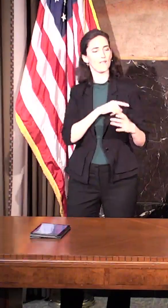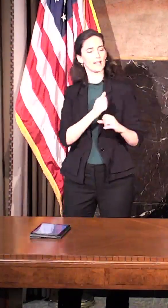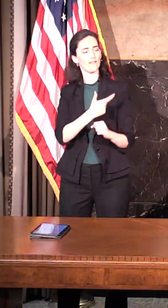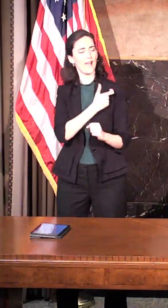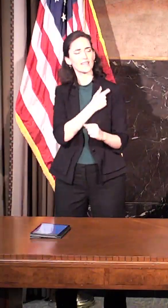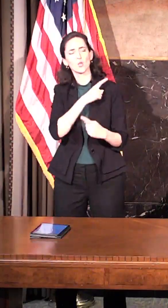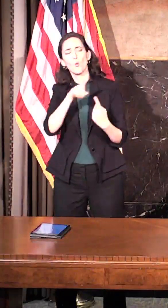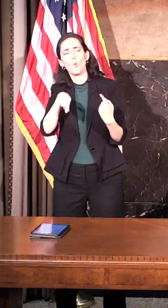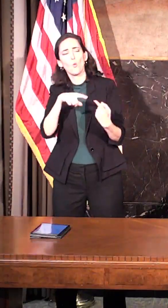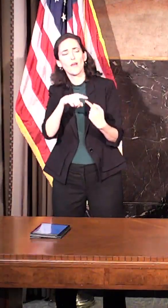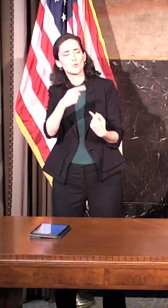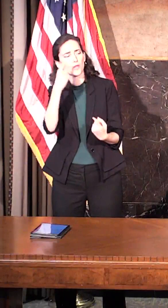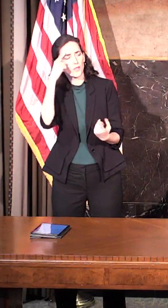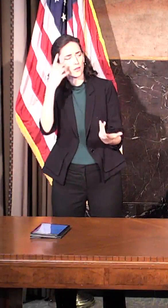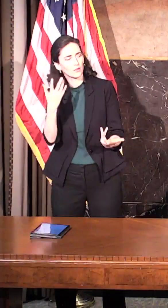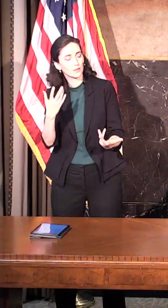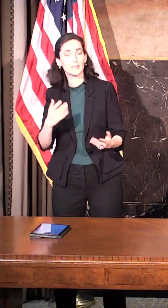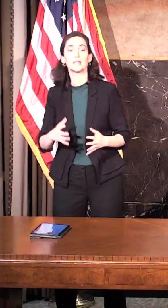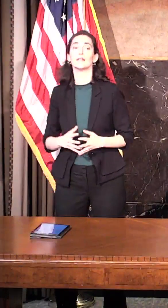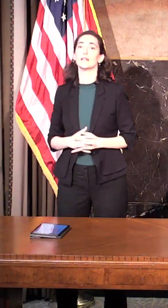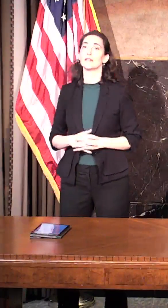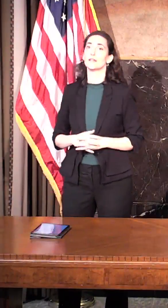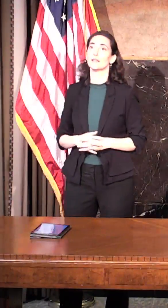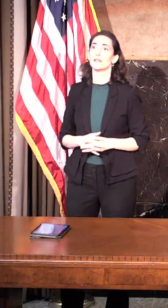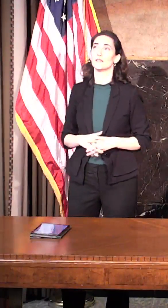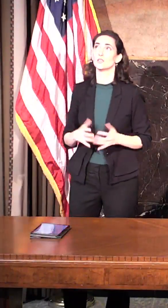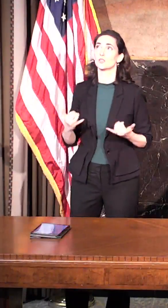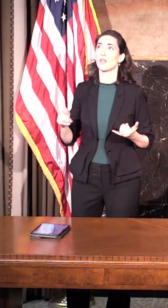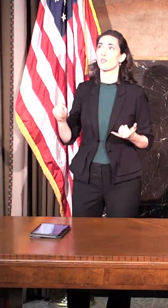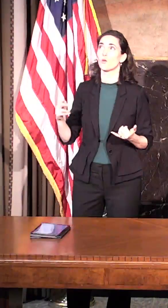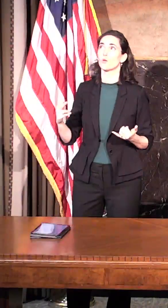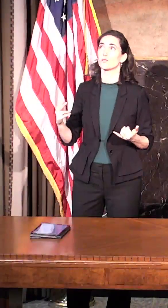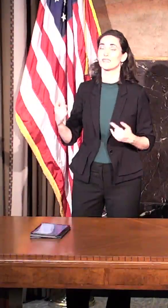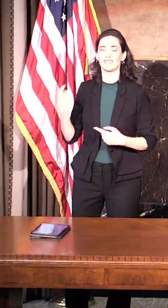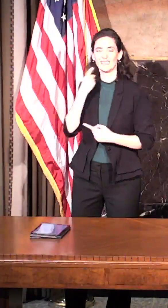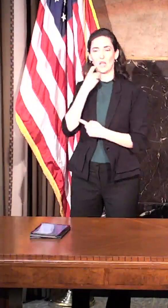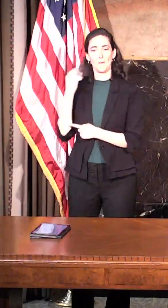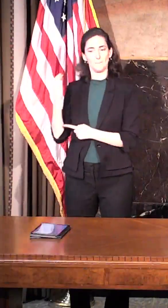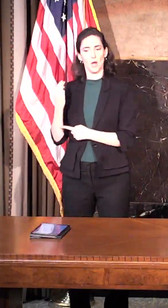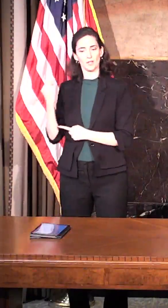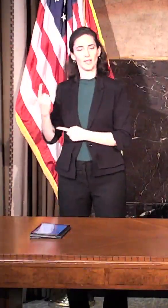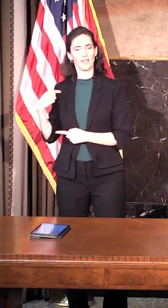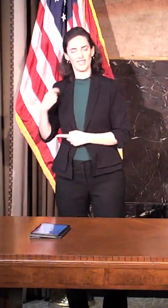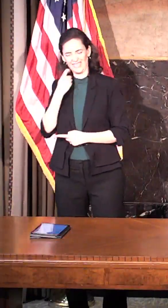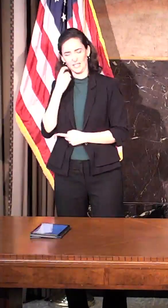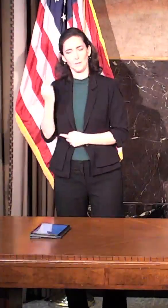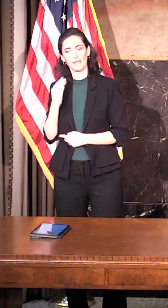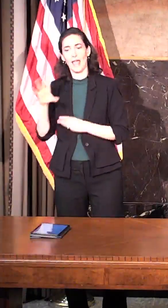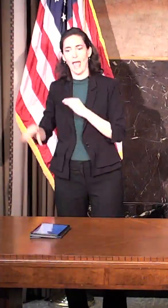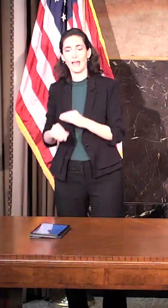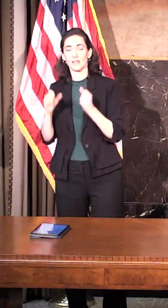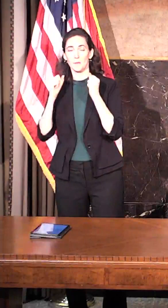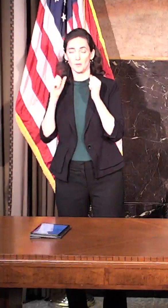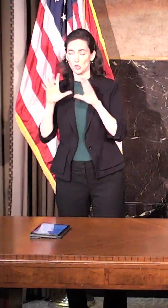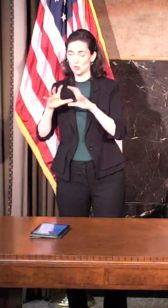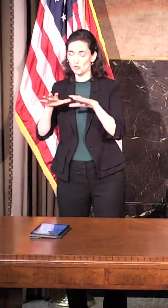Well, we just, what today is Thursday, so it was just Monday that we added a number of